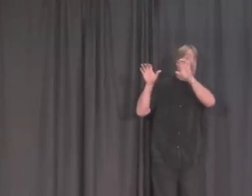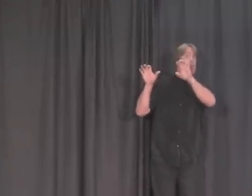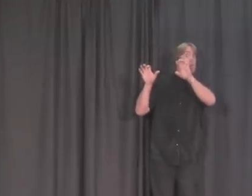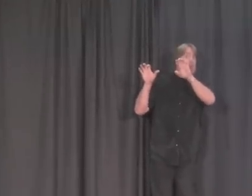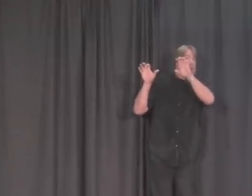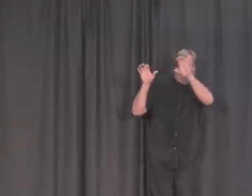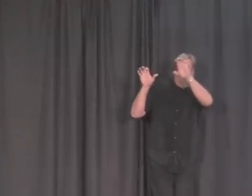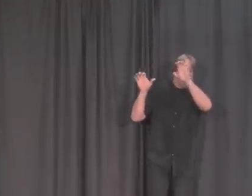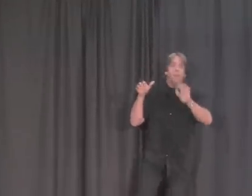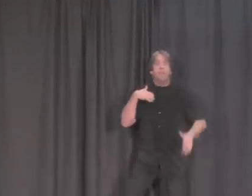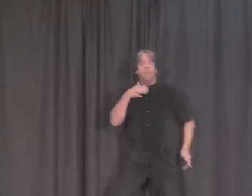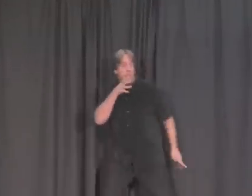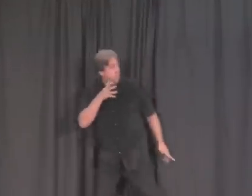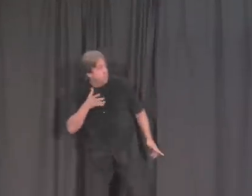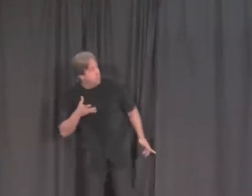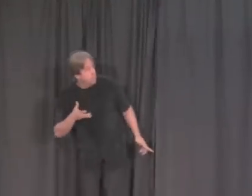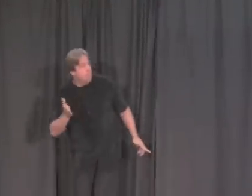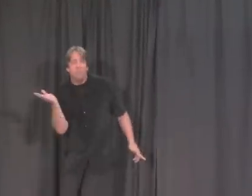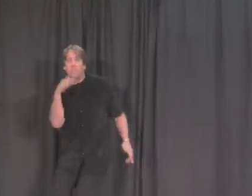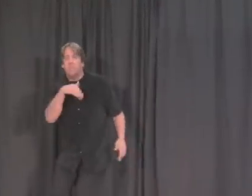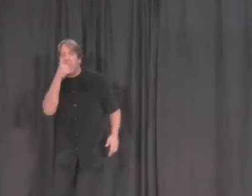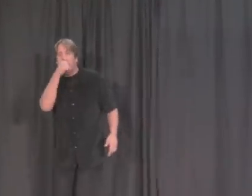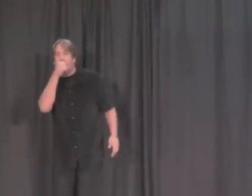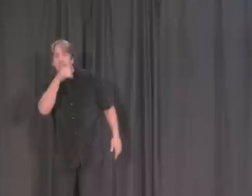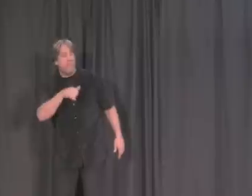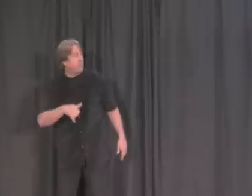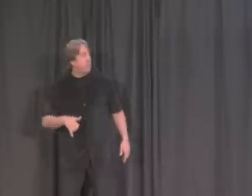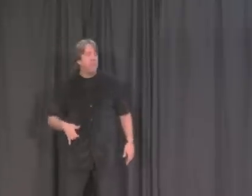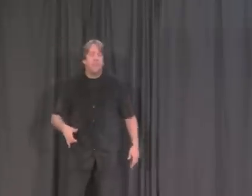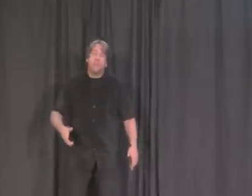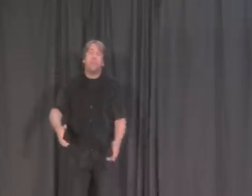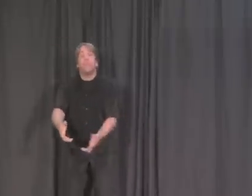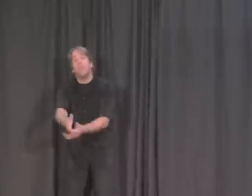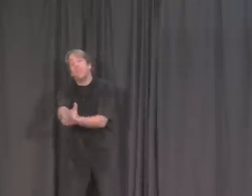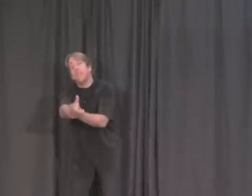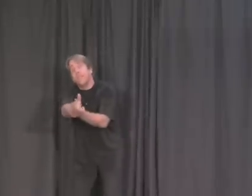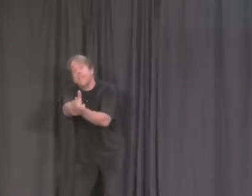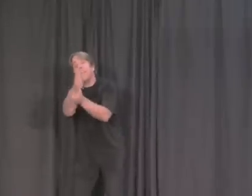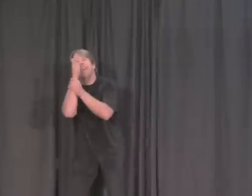couch. My mother was like, whatever, silly rabbit.